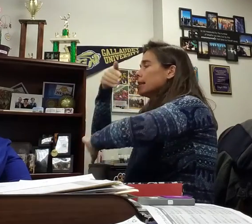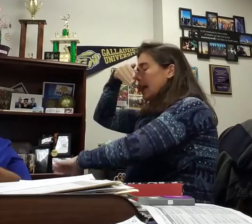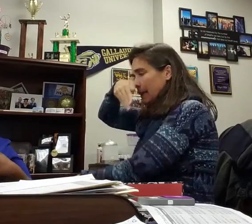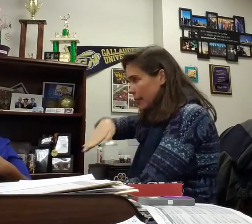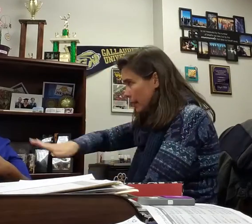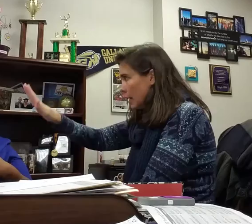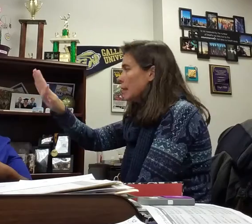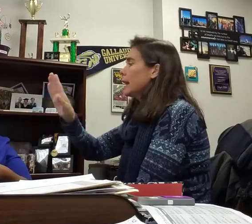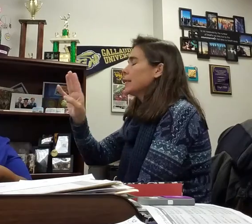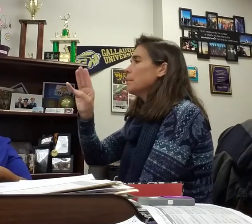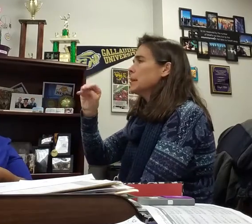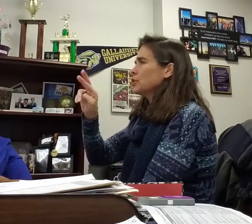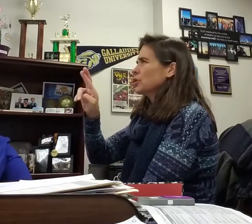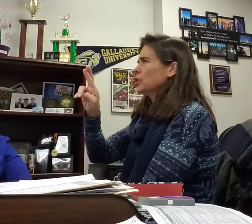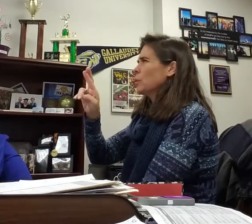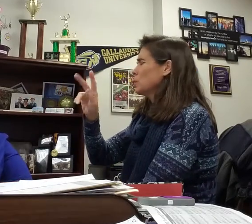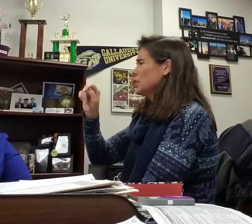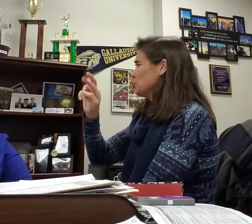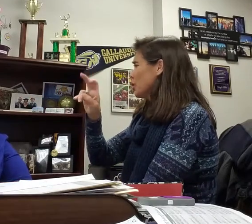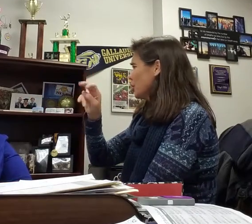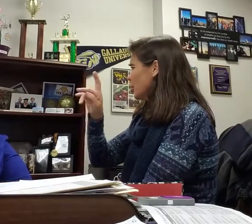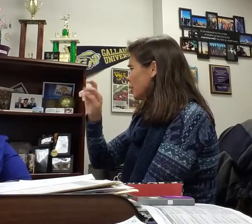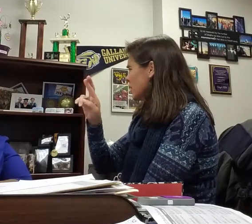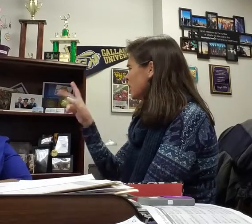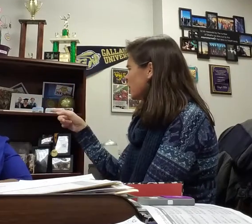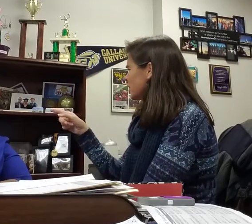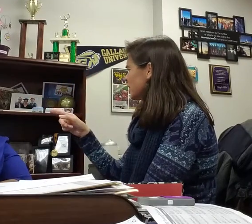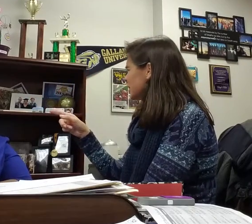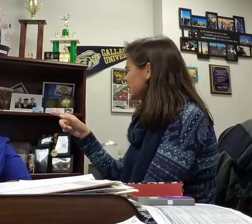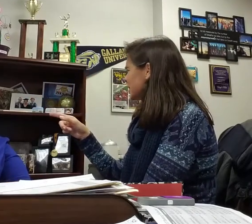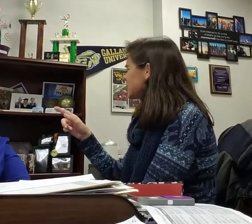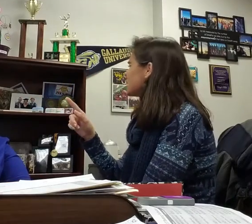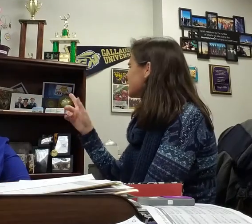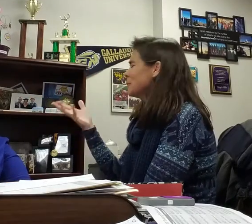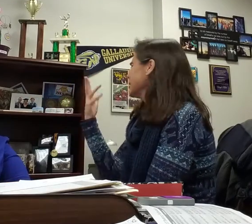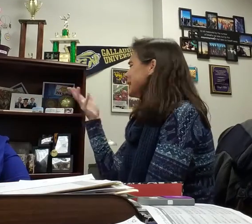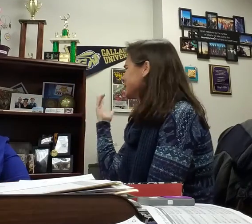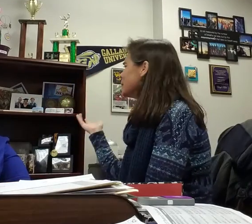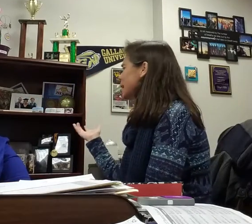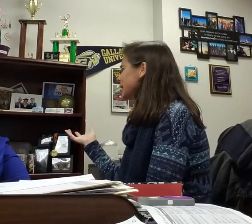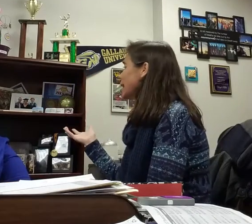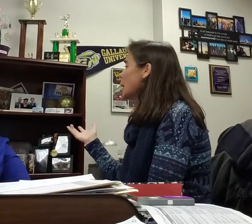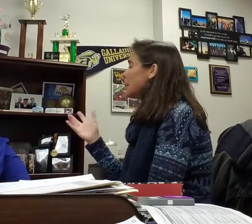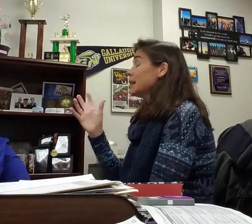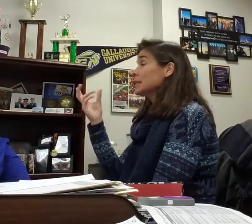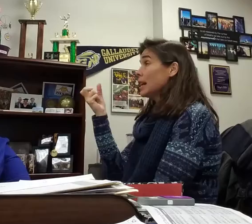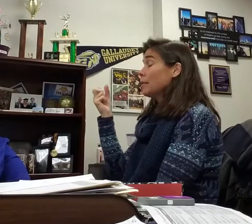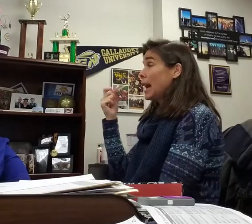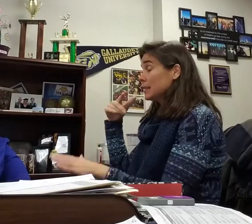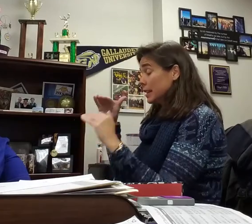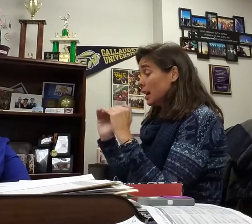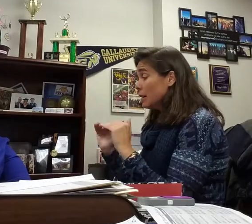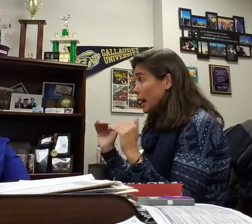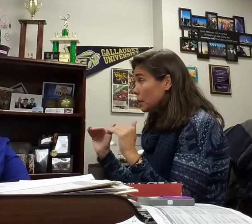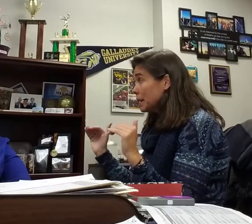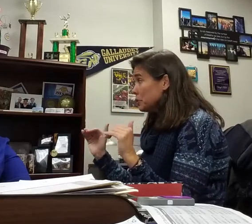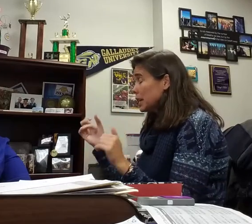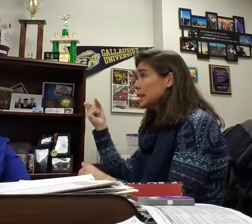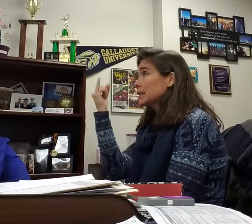like the Mr. What was he, Tucker? Tusky, yeah, something like that. Because as a young elementary kid, seeing